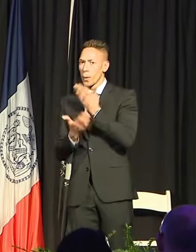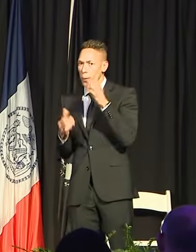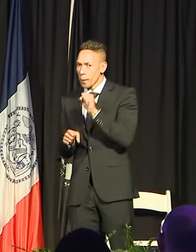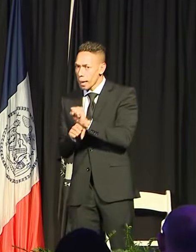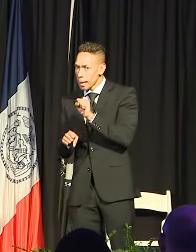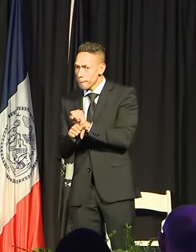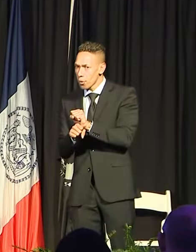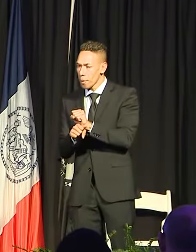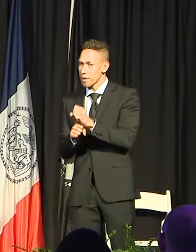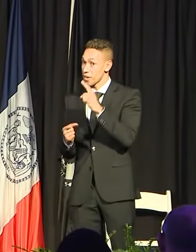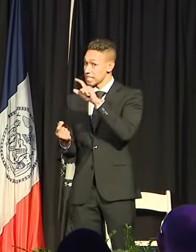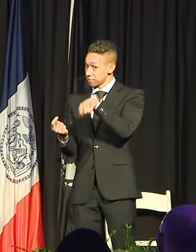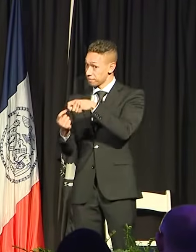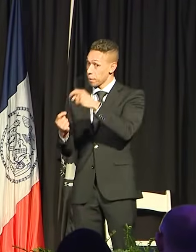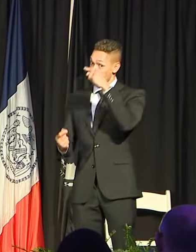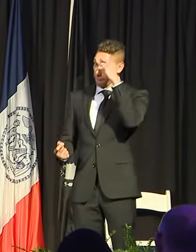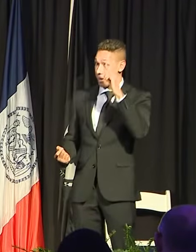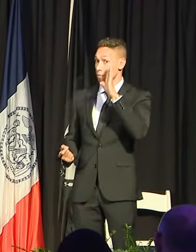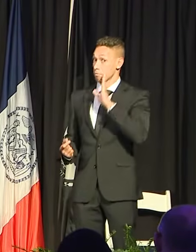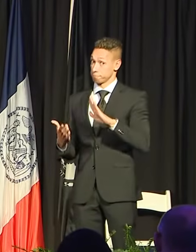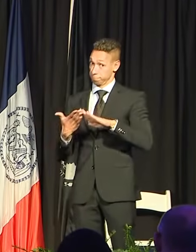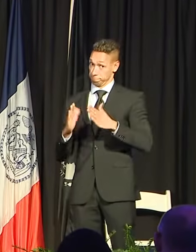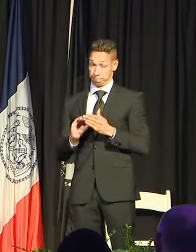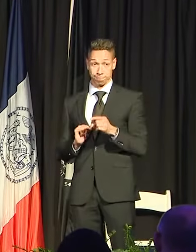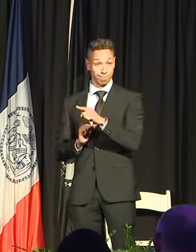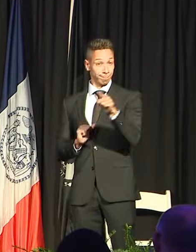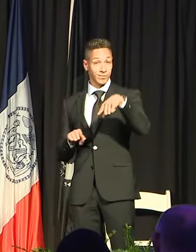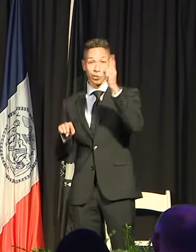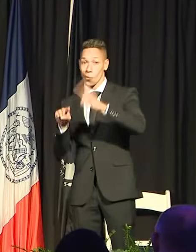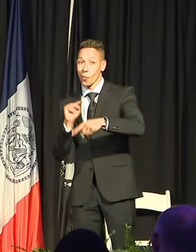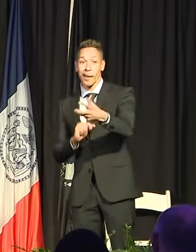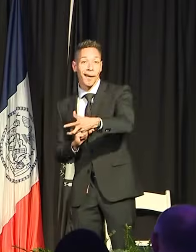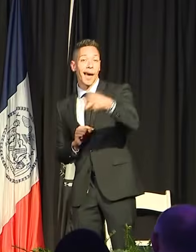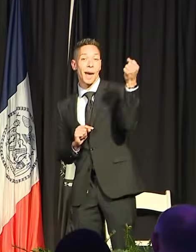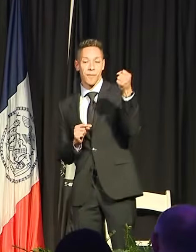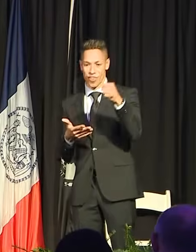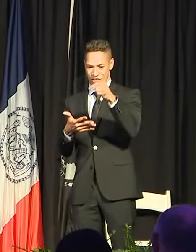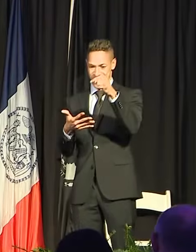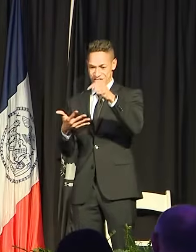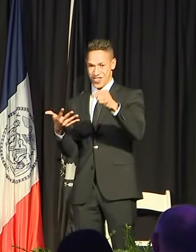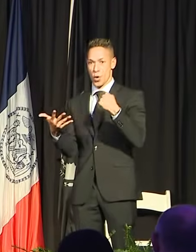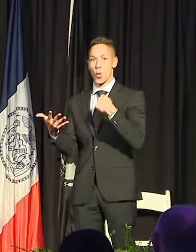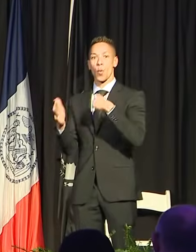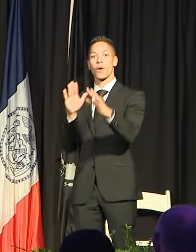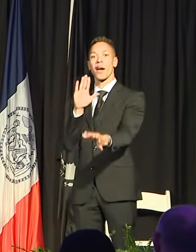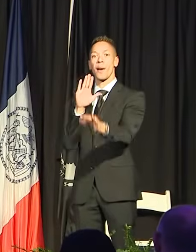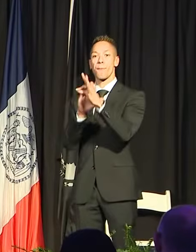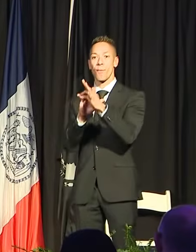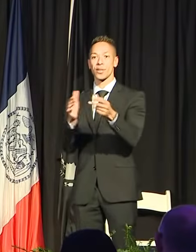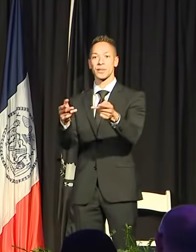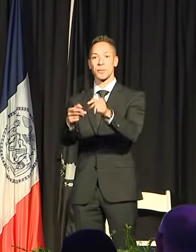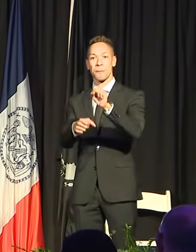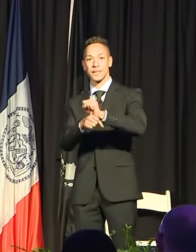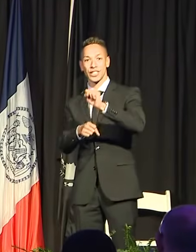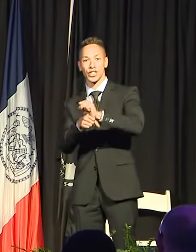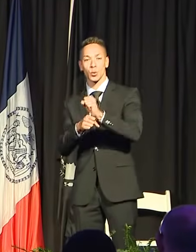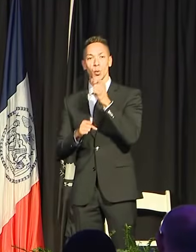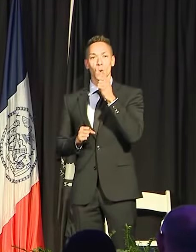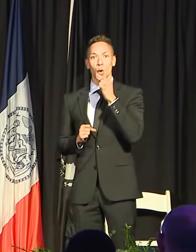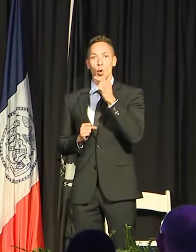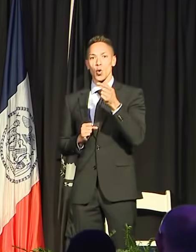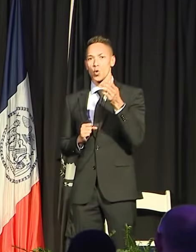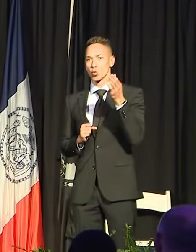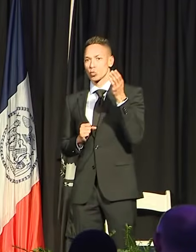but specifically for black and brown communities. You can't take away those we appointed to positions who